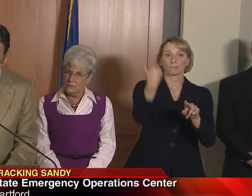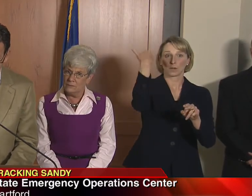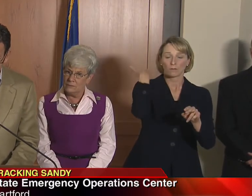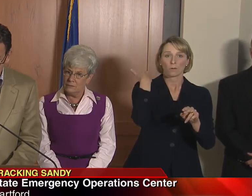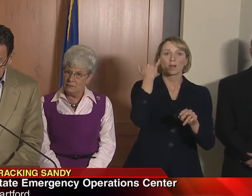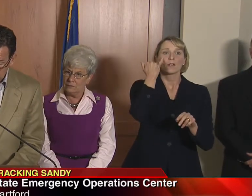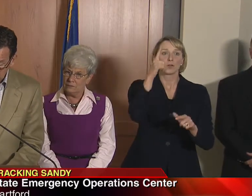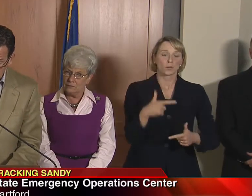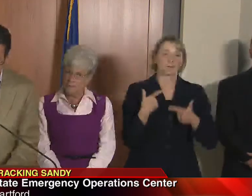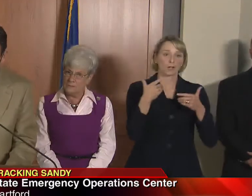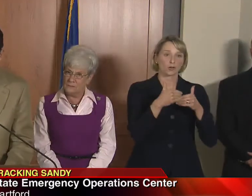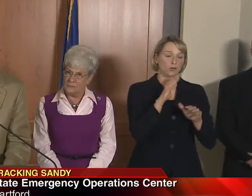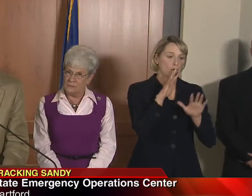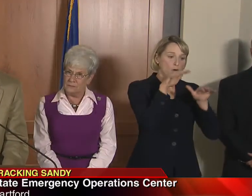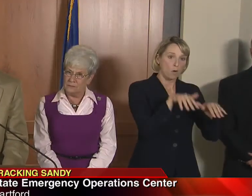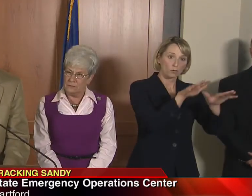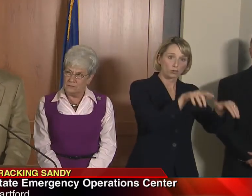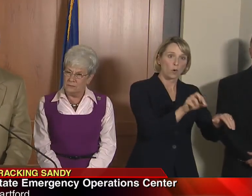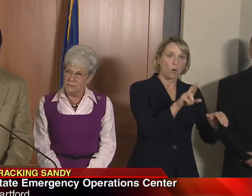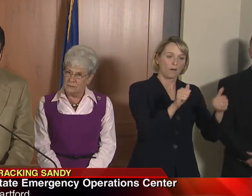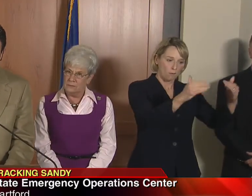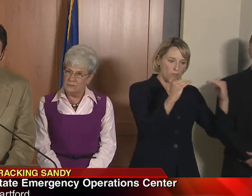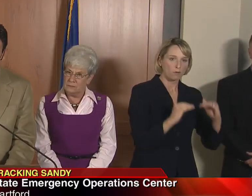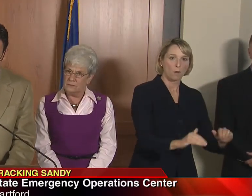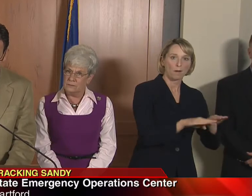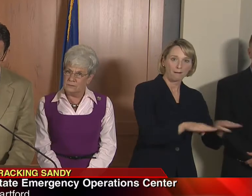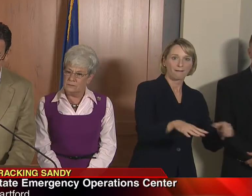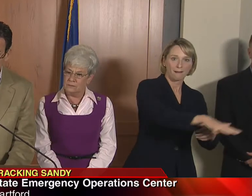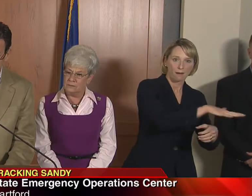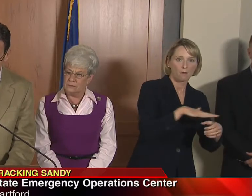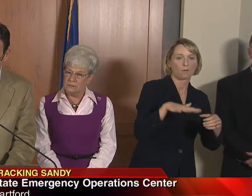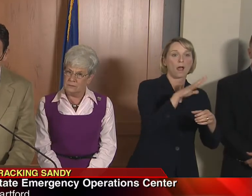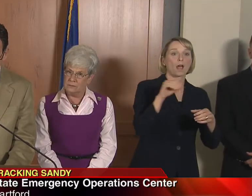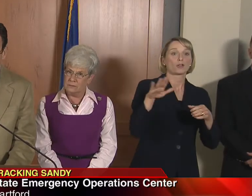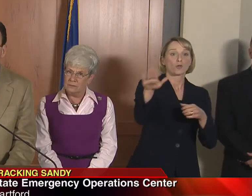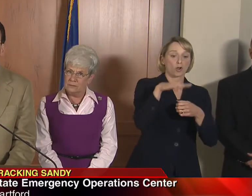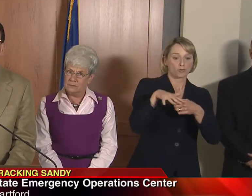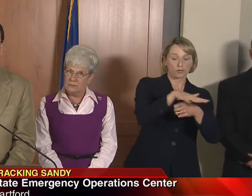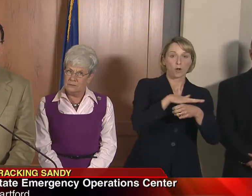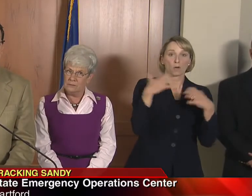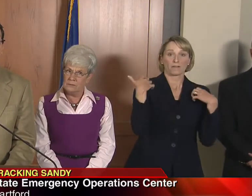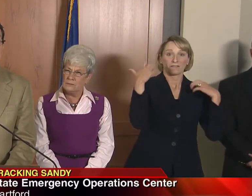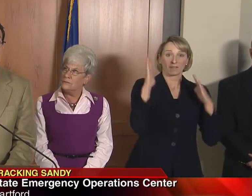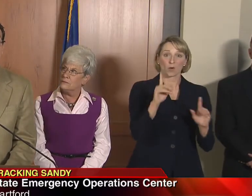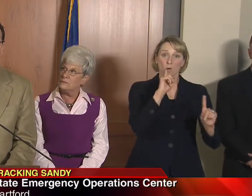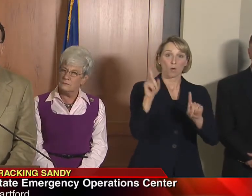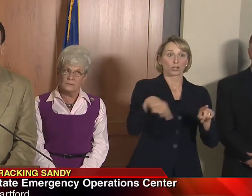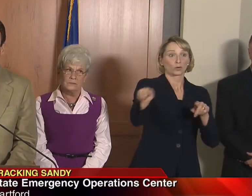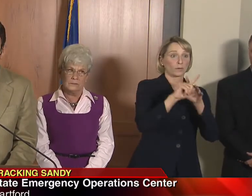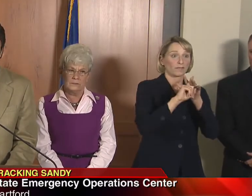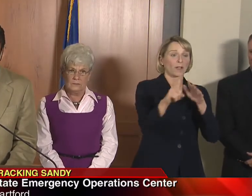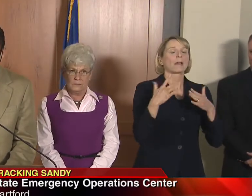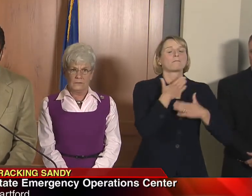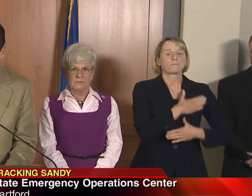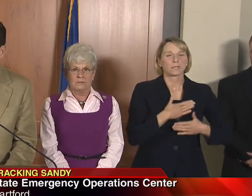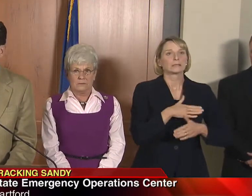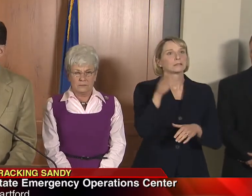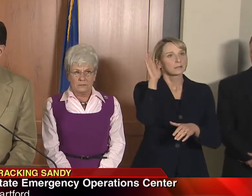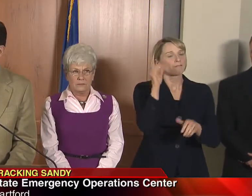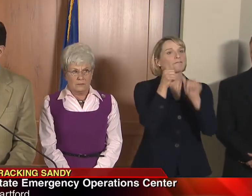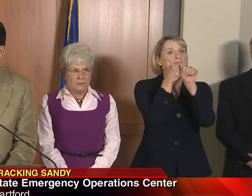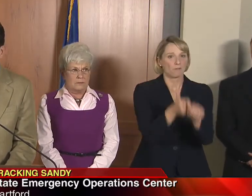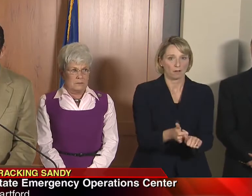you live in a coastal or low-lying area, and if your local officials have ordered evacuations, you need to listen to them.